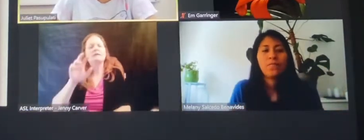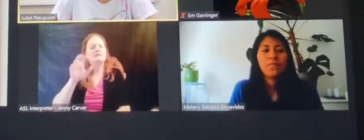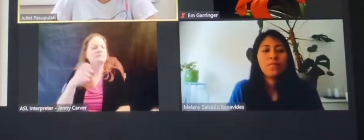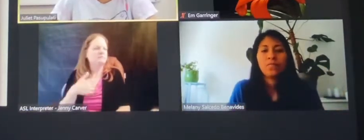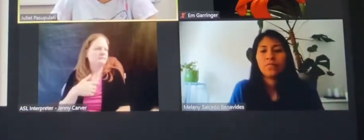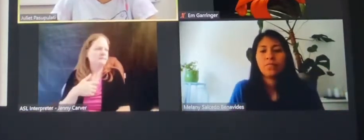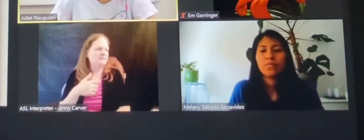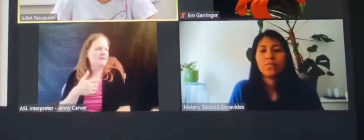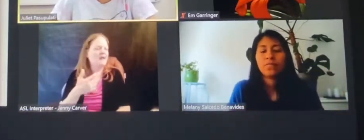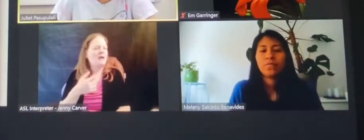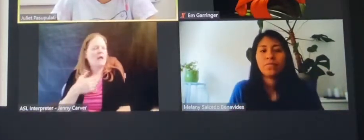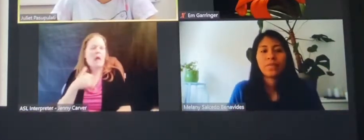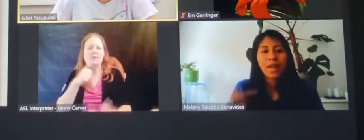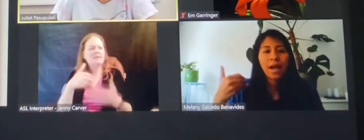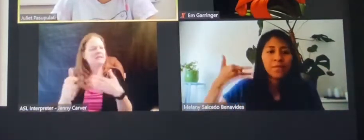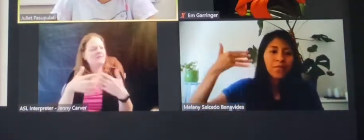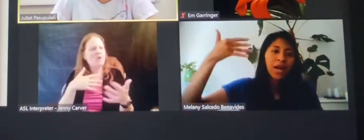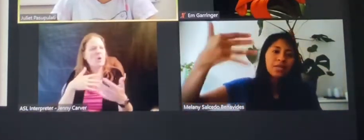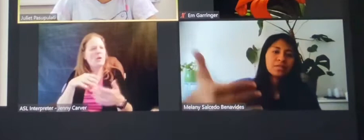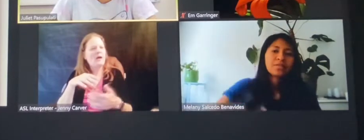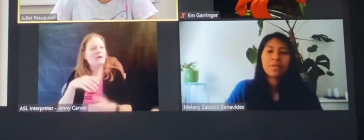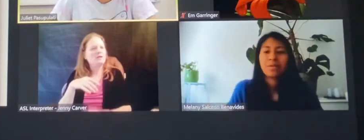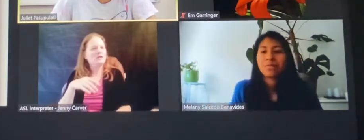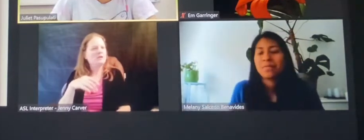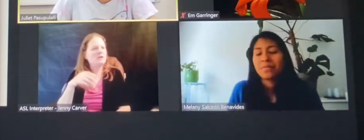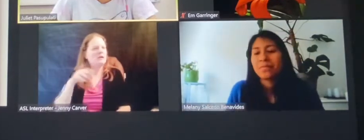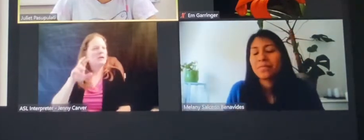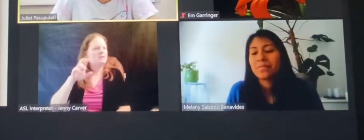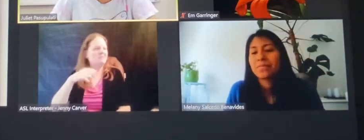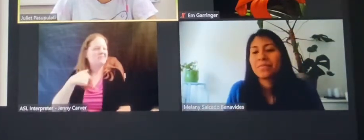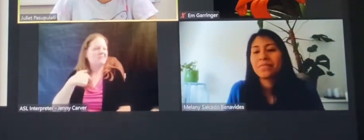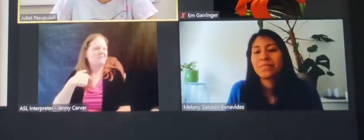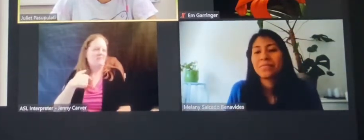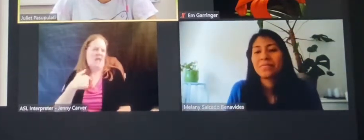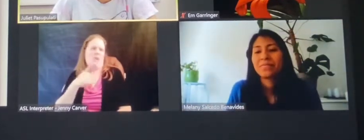And it doesn't matter how it's described?